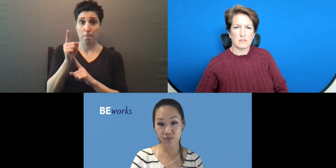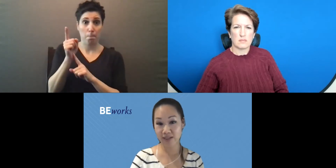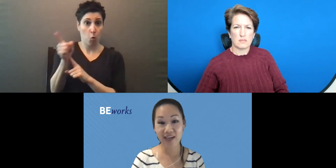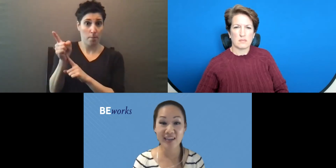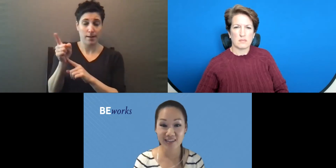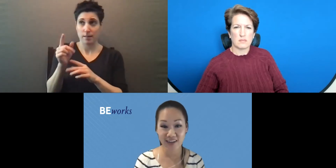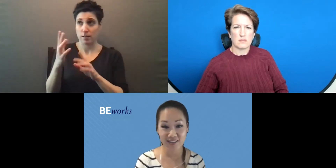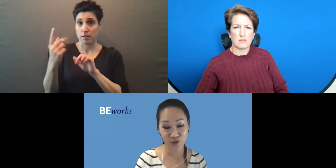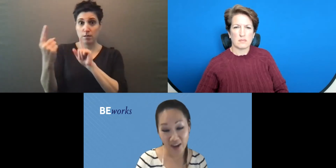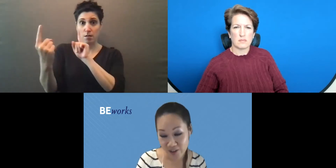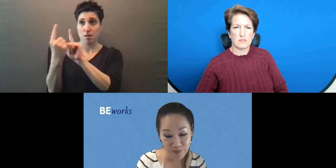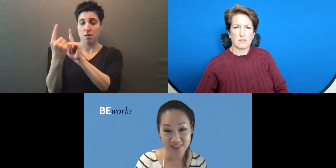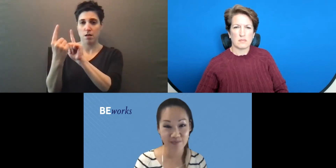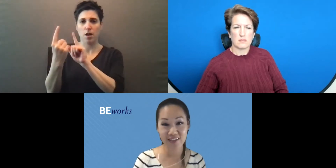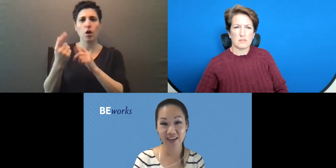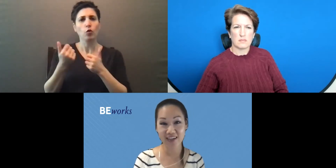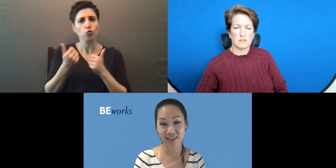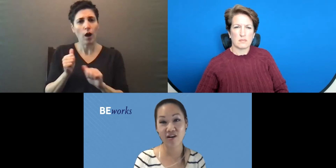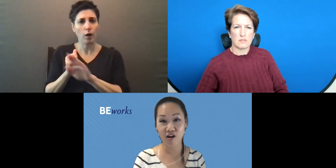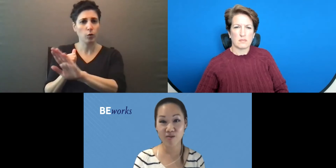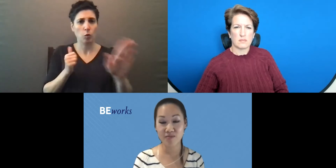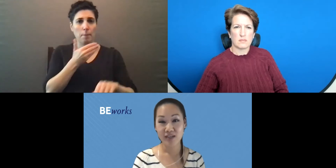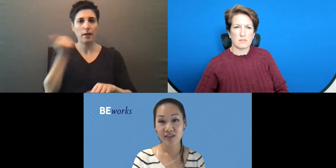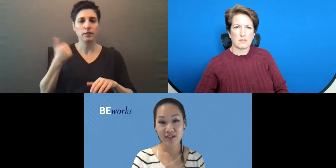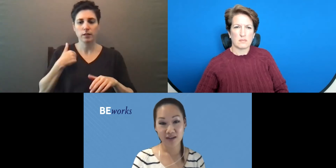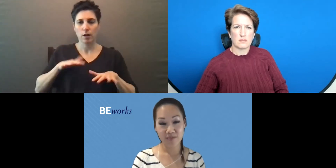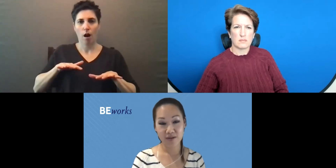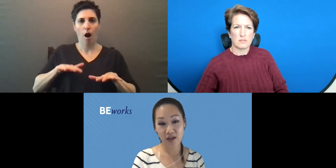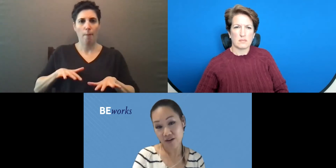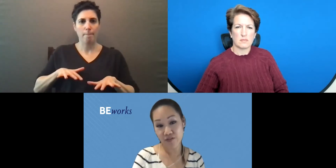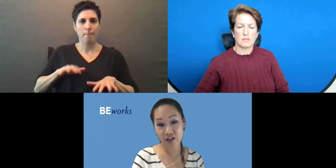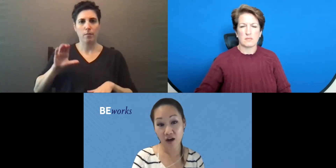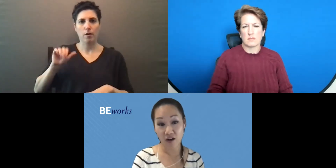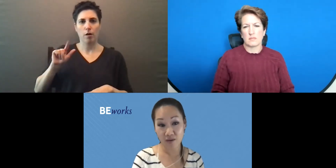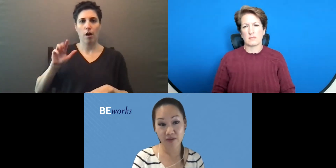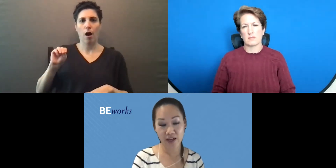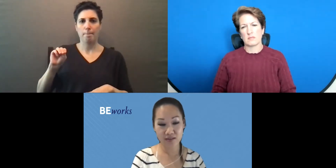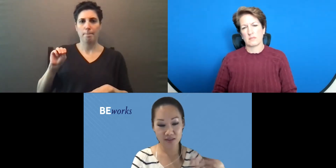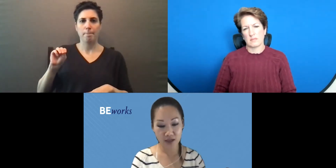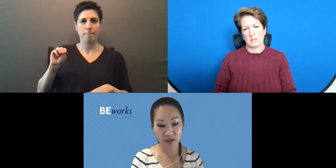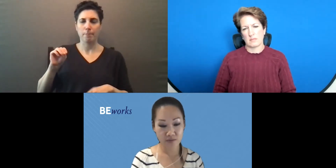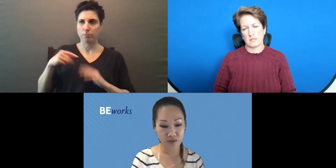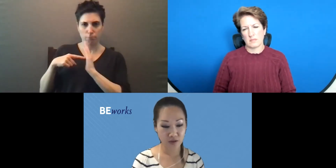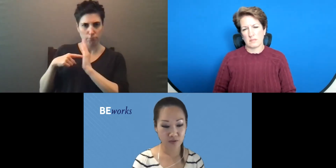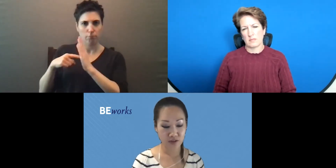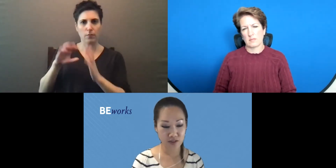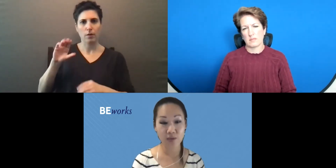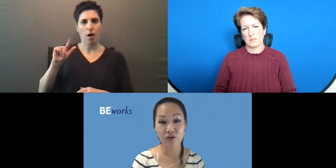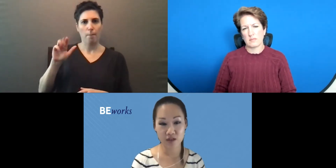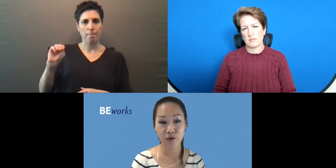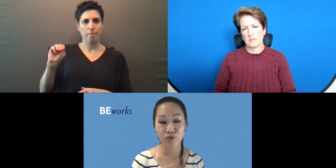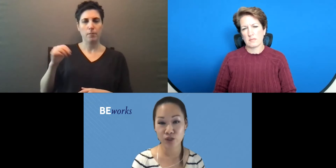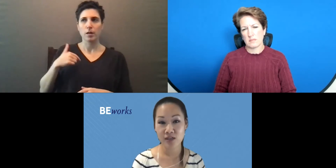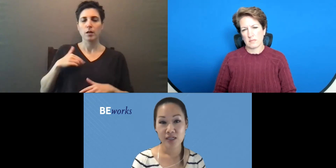to try your best to maintain a calm, a very calm and